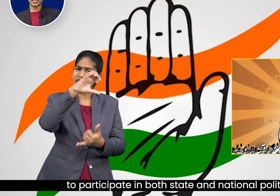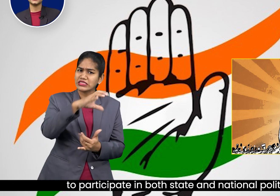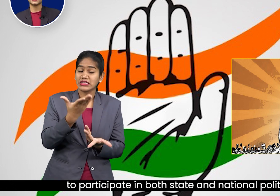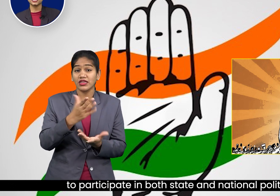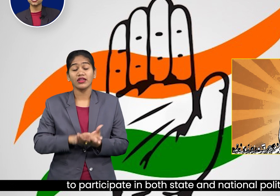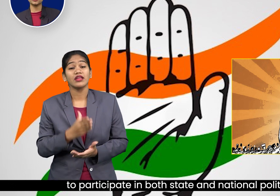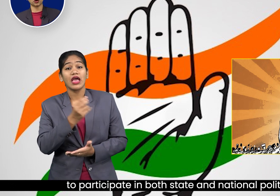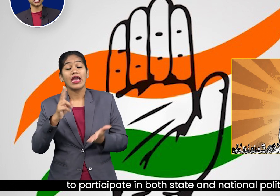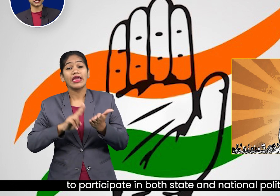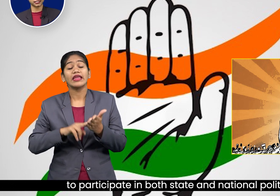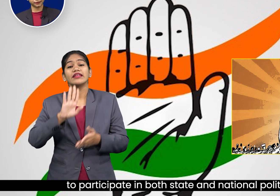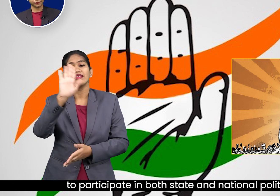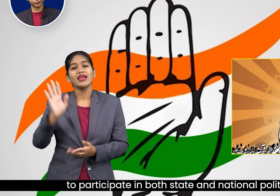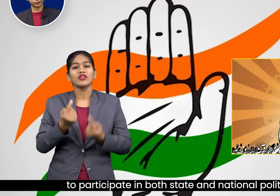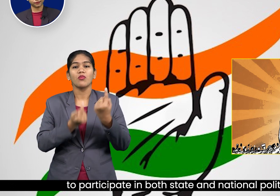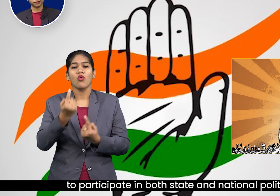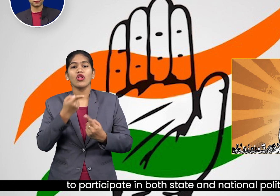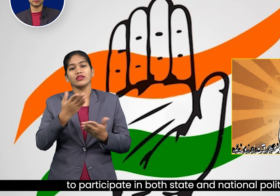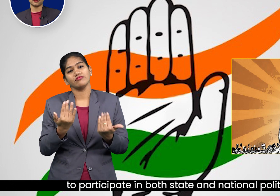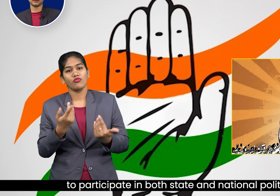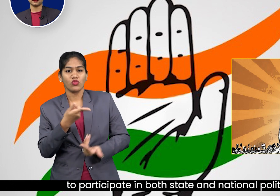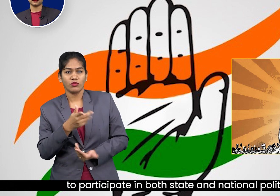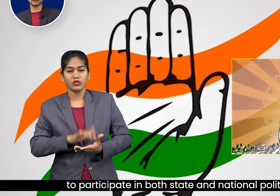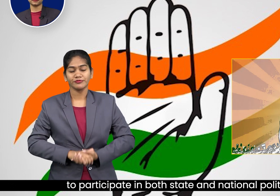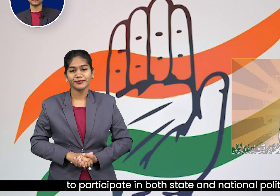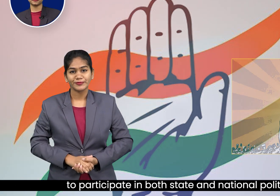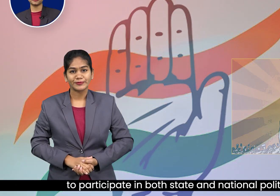state and the national politics.